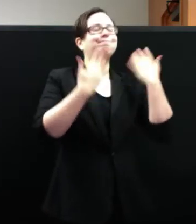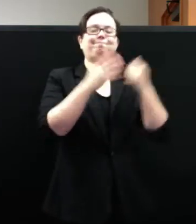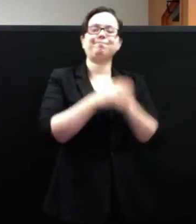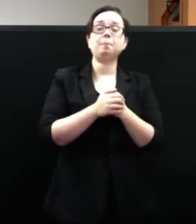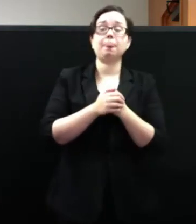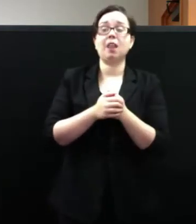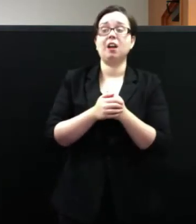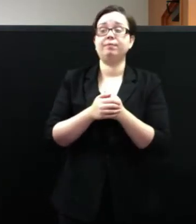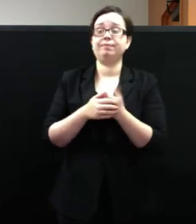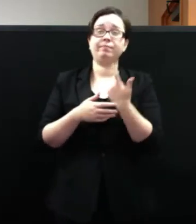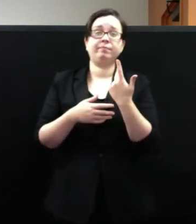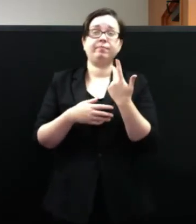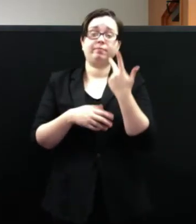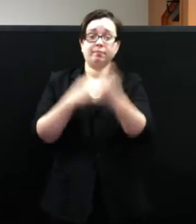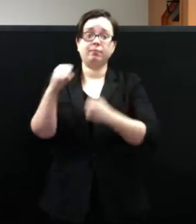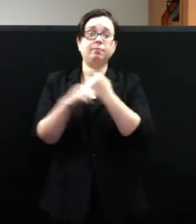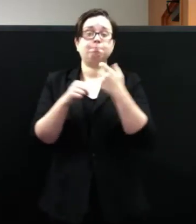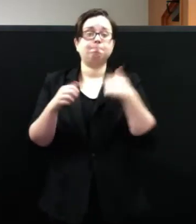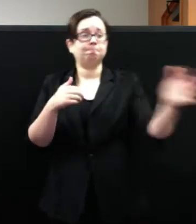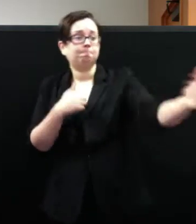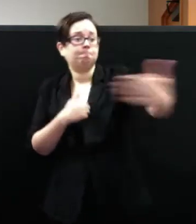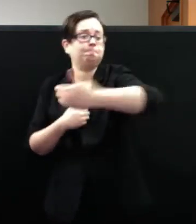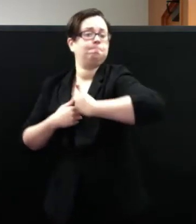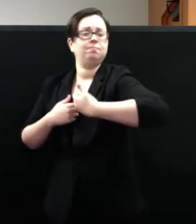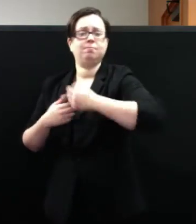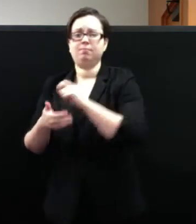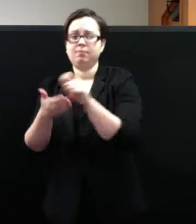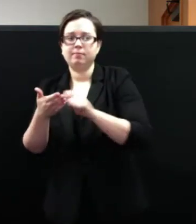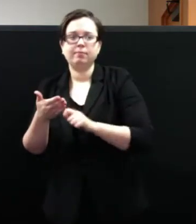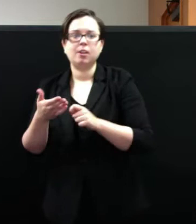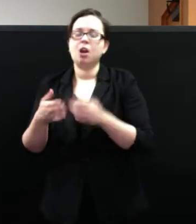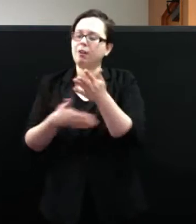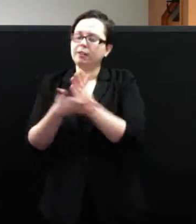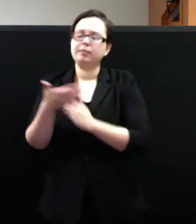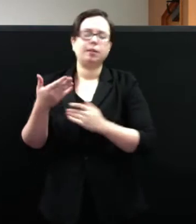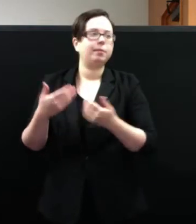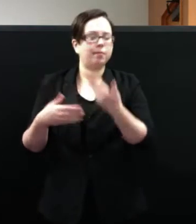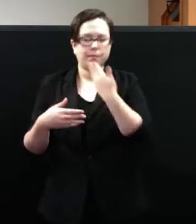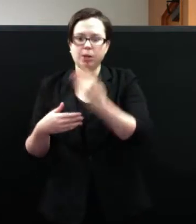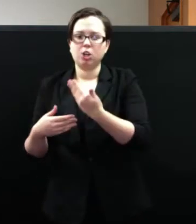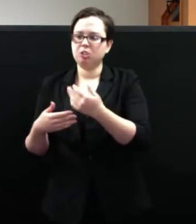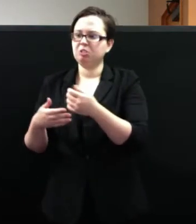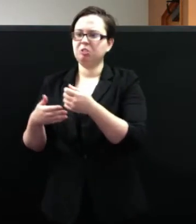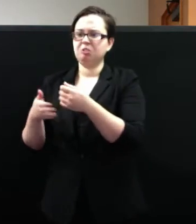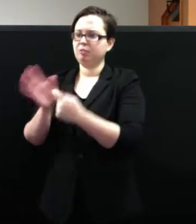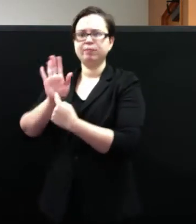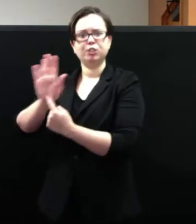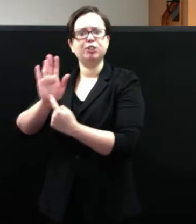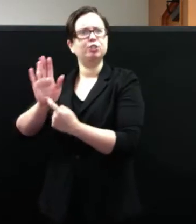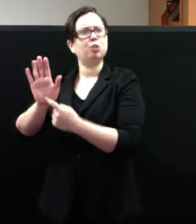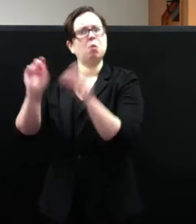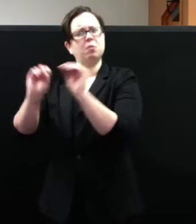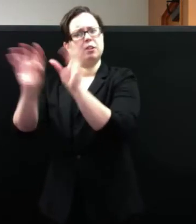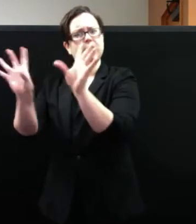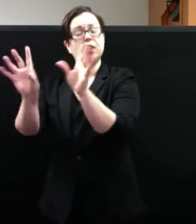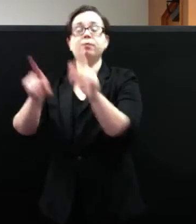good because they really illustrate the toast-making process quite clearly. And then there are some that are, well, not so good. They